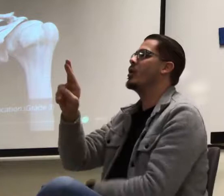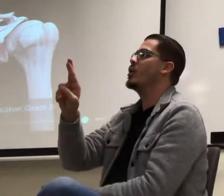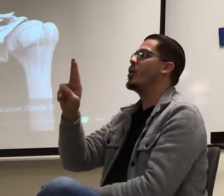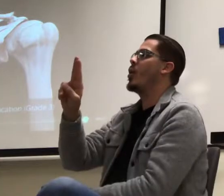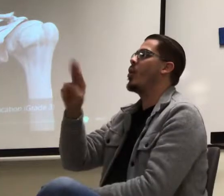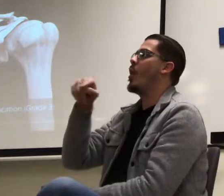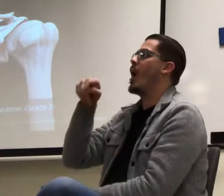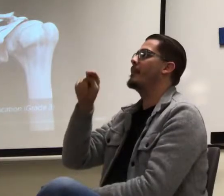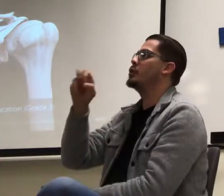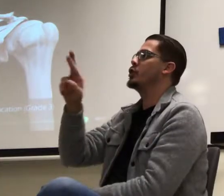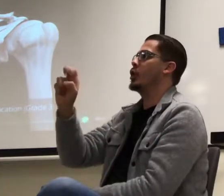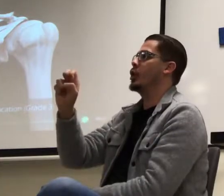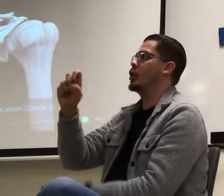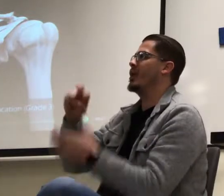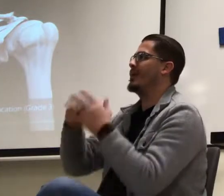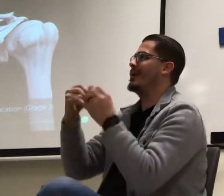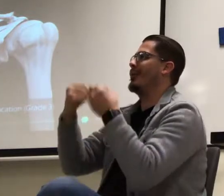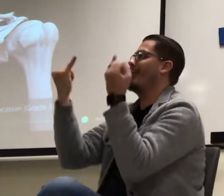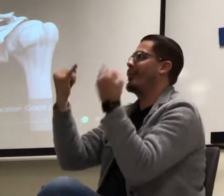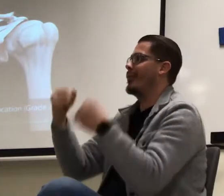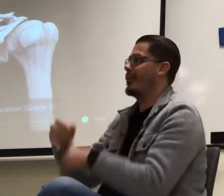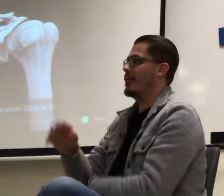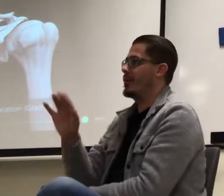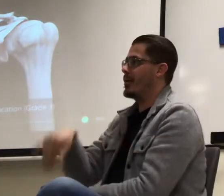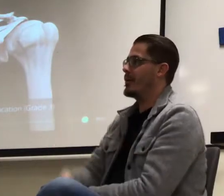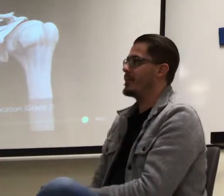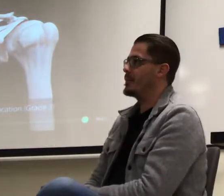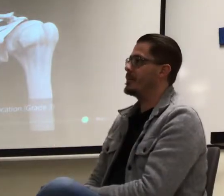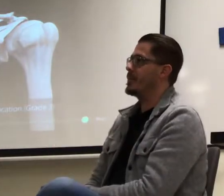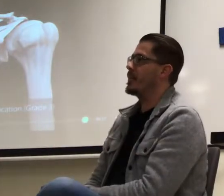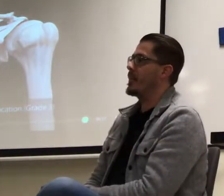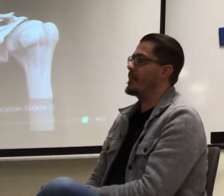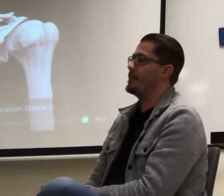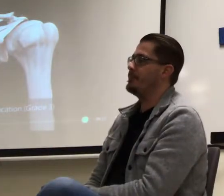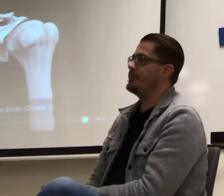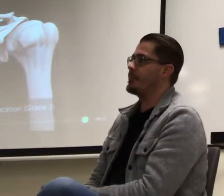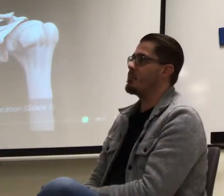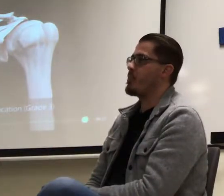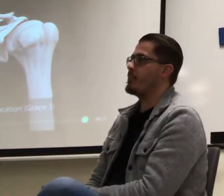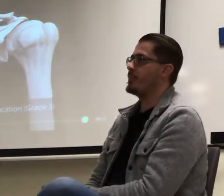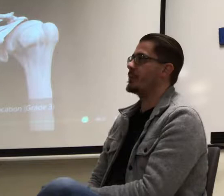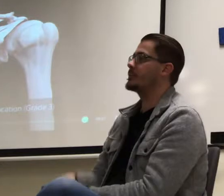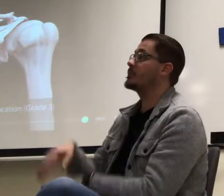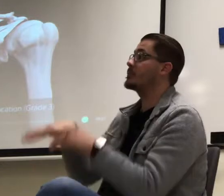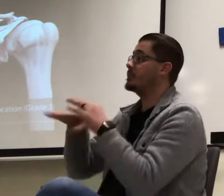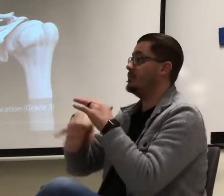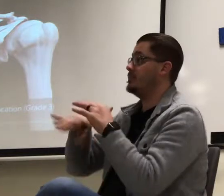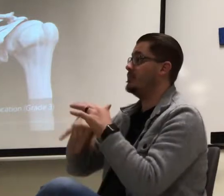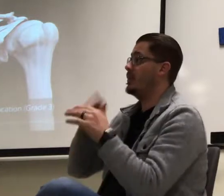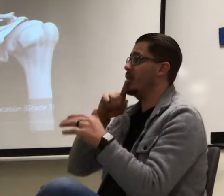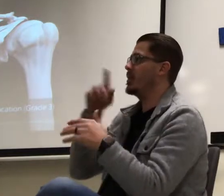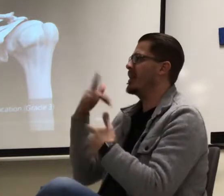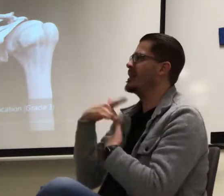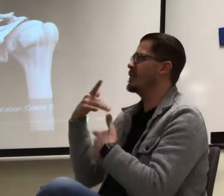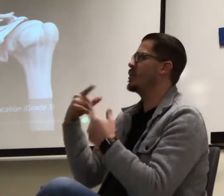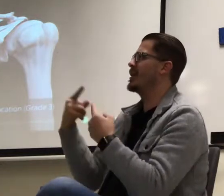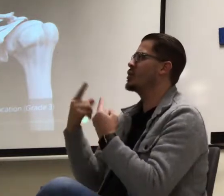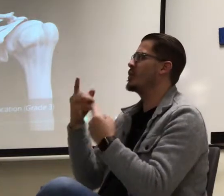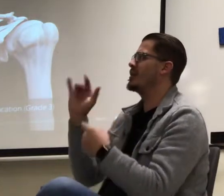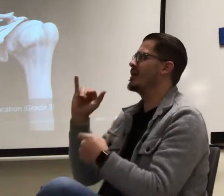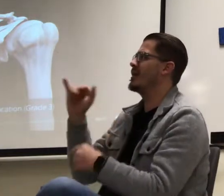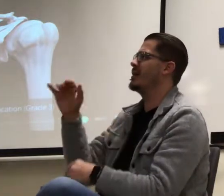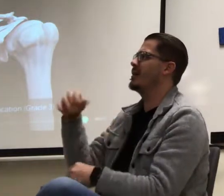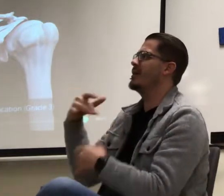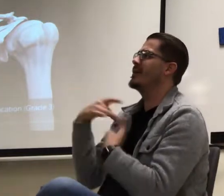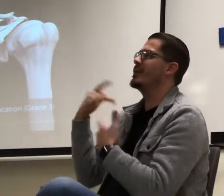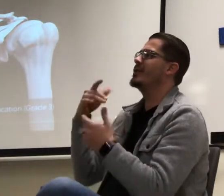well. Okay, didn't look like the coraco-acromial one ruptured, but basically a typical injury is like you